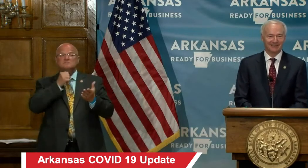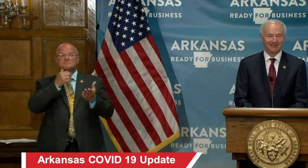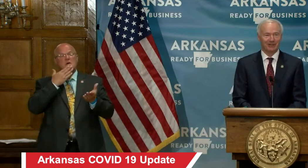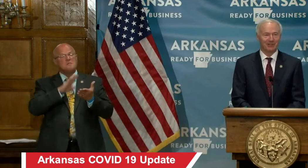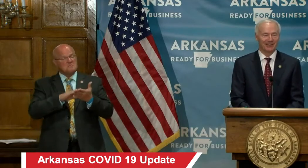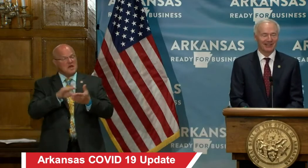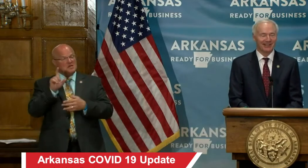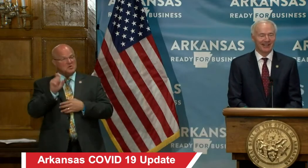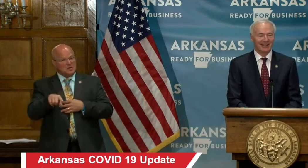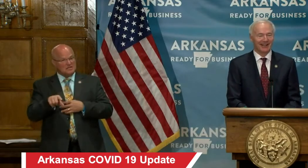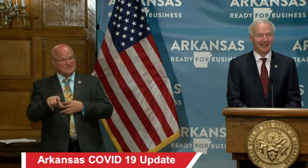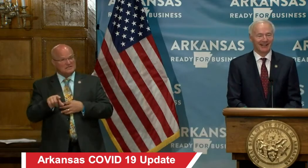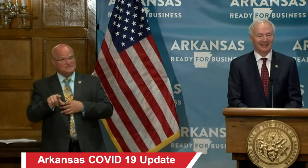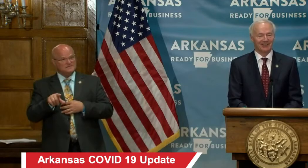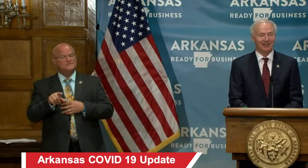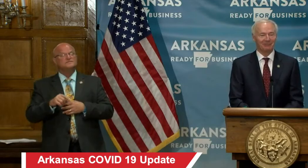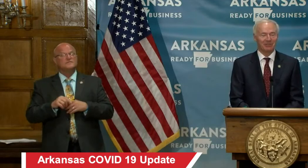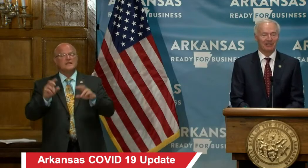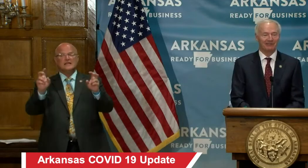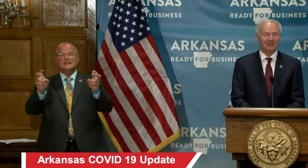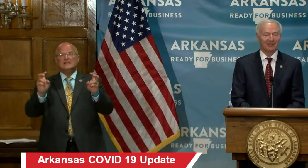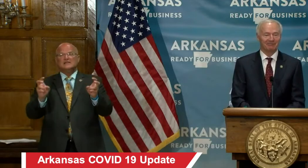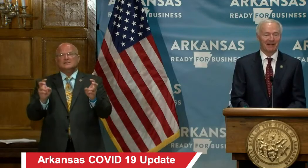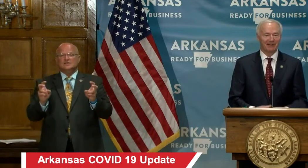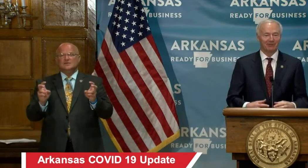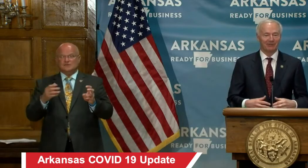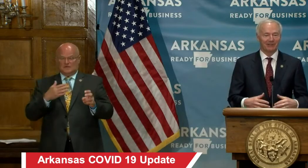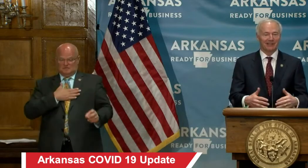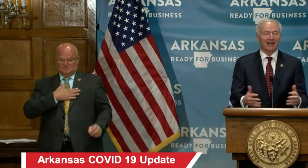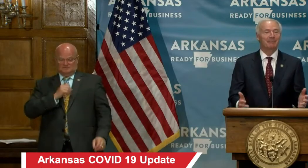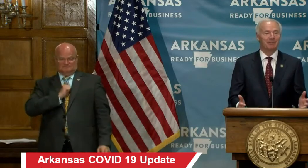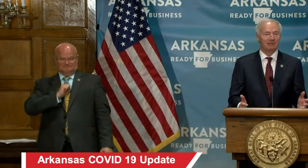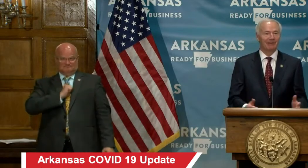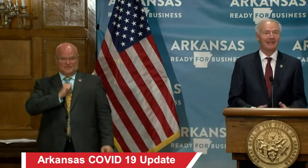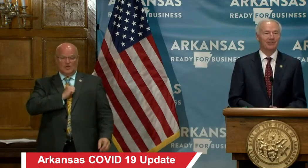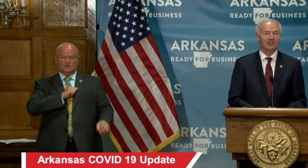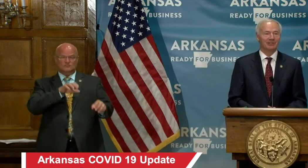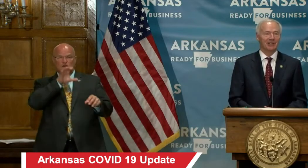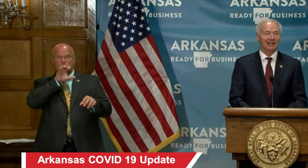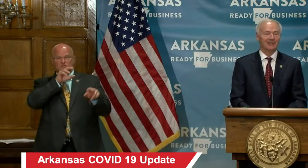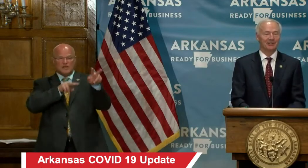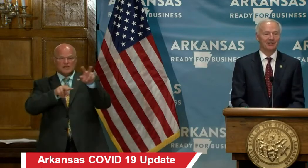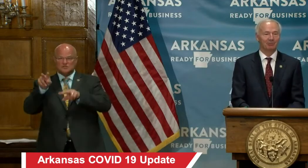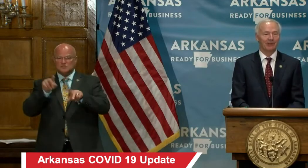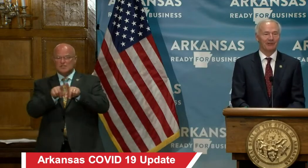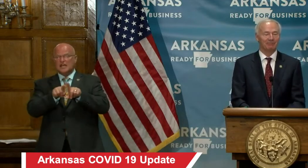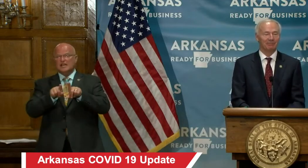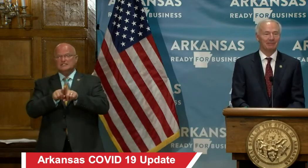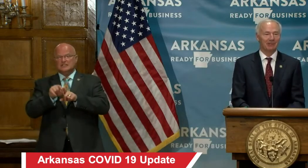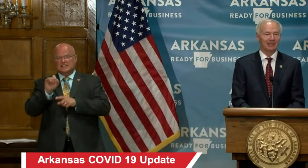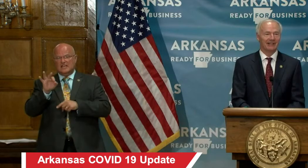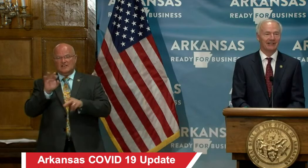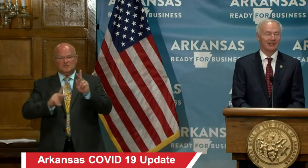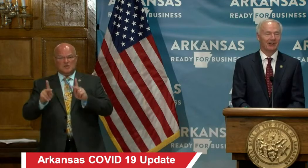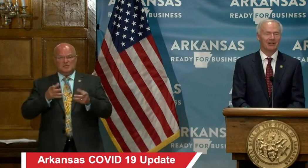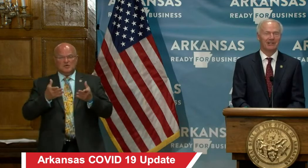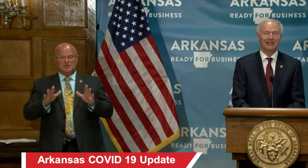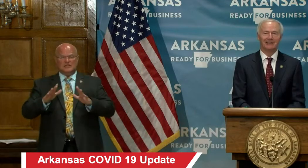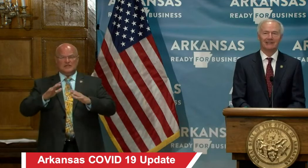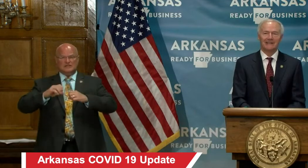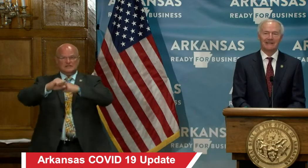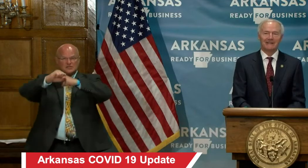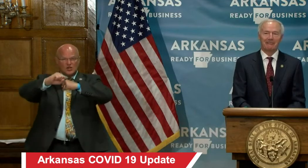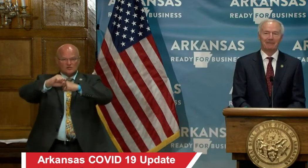be a bad question. In terms of my own observations as to whether people are letting their